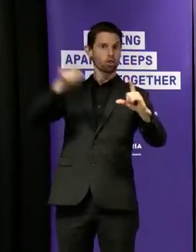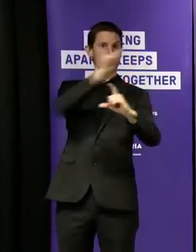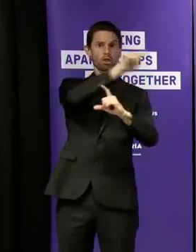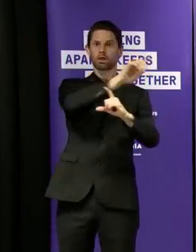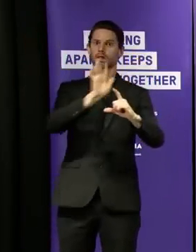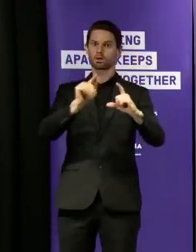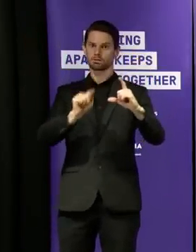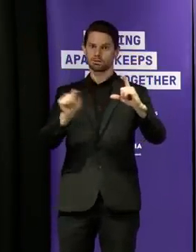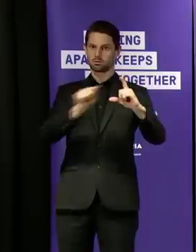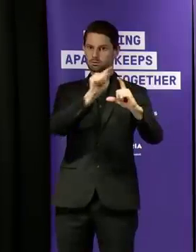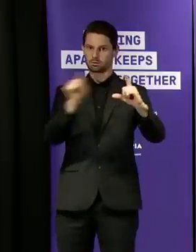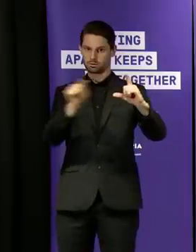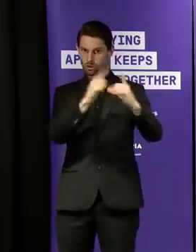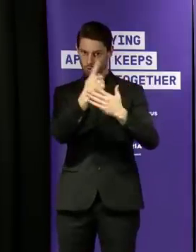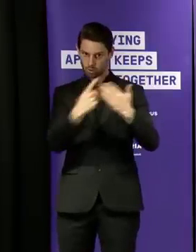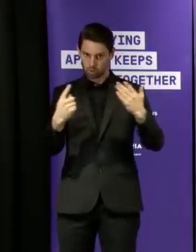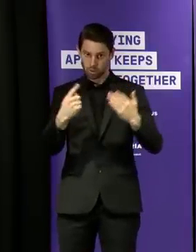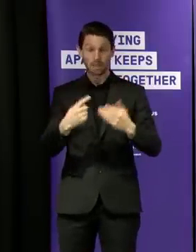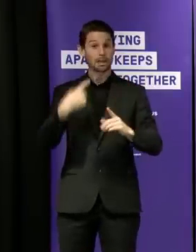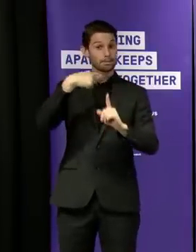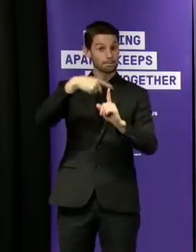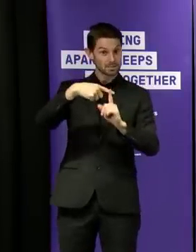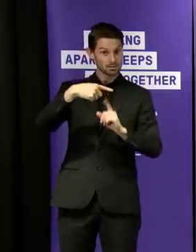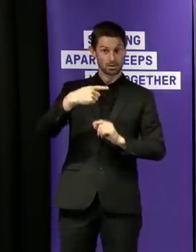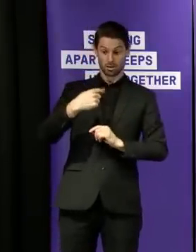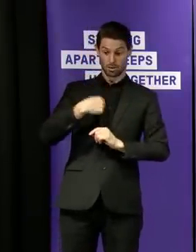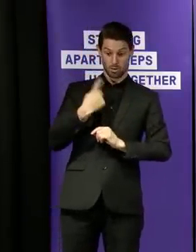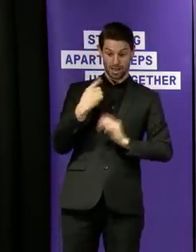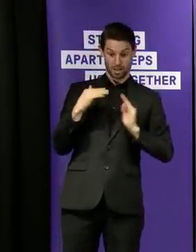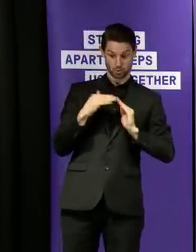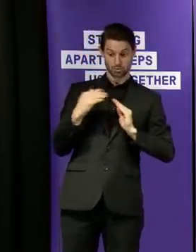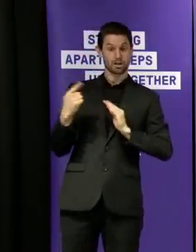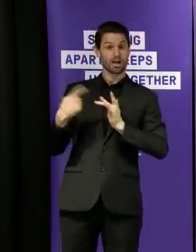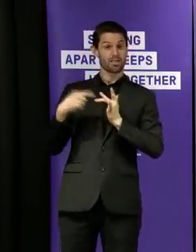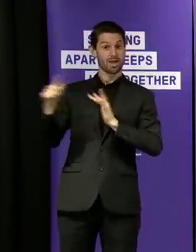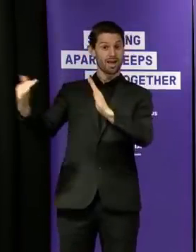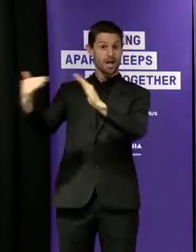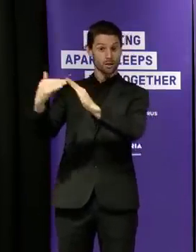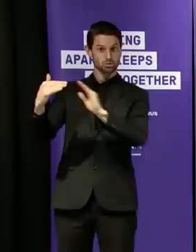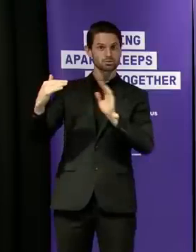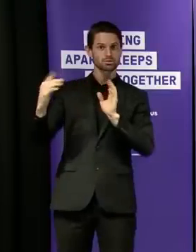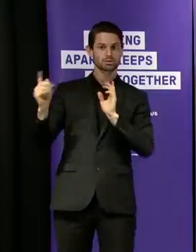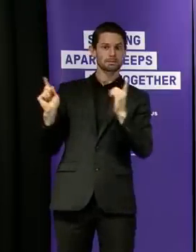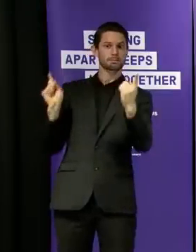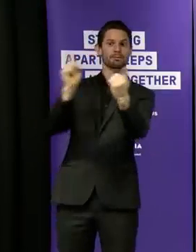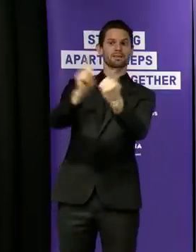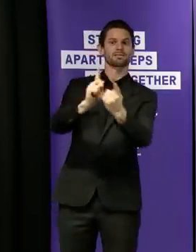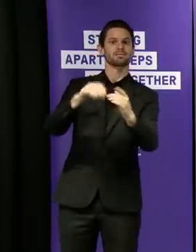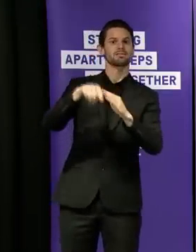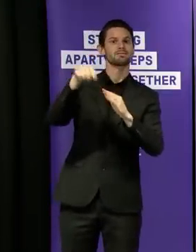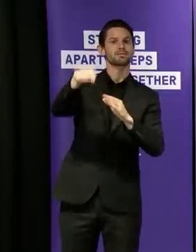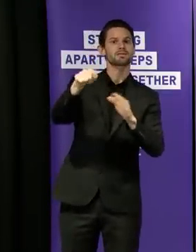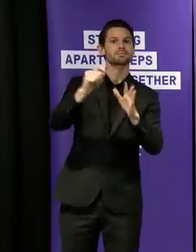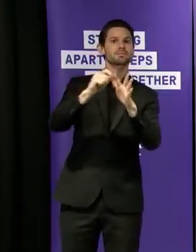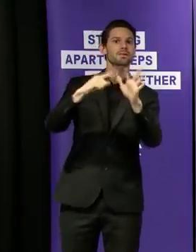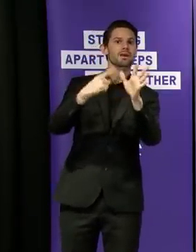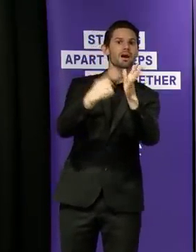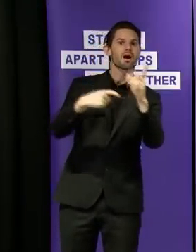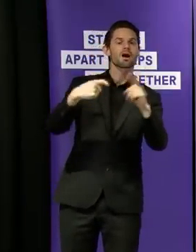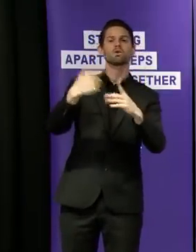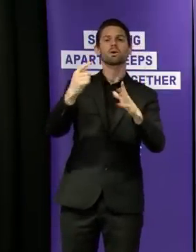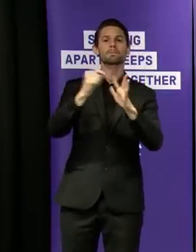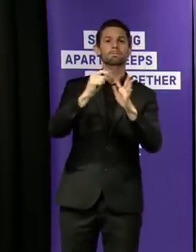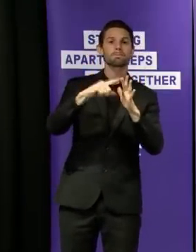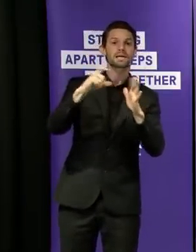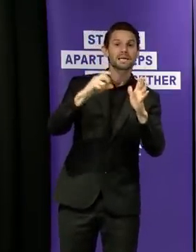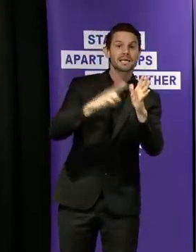no more than 2 households. So all of the rules that would apply for sitting and having a picnic in the park will finish up applying for all those other activities